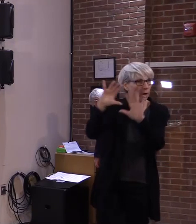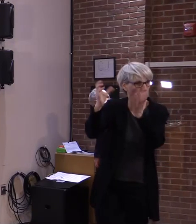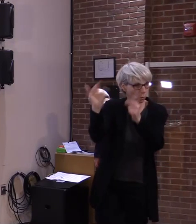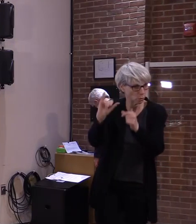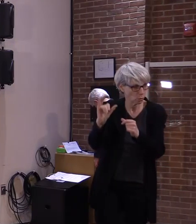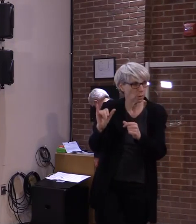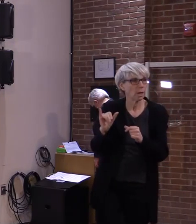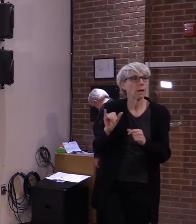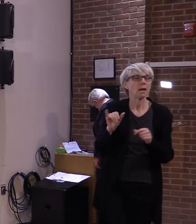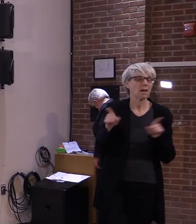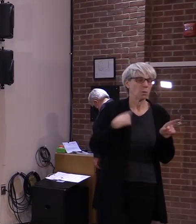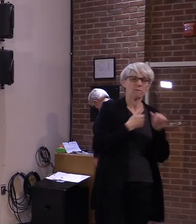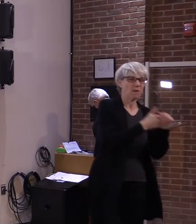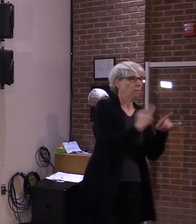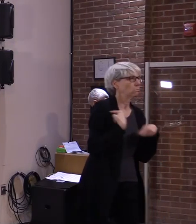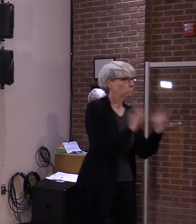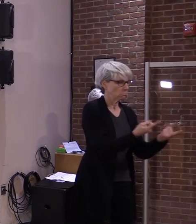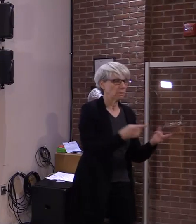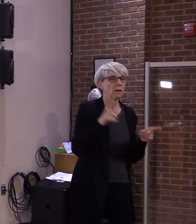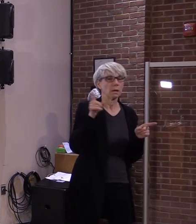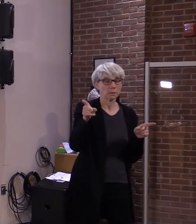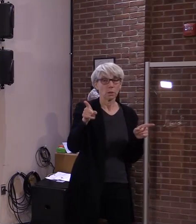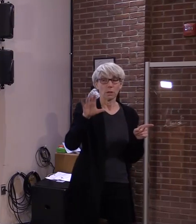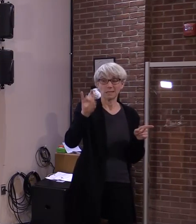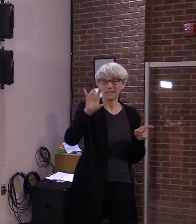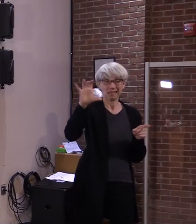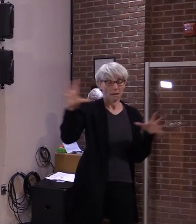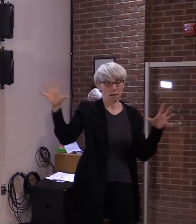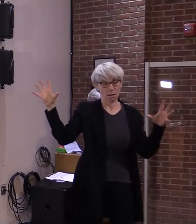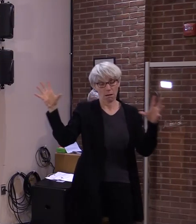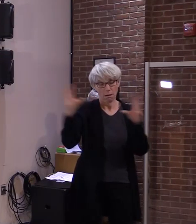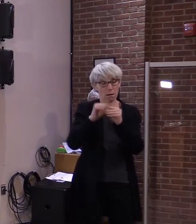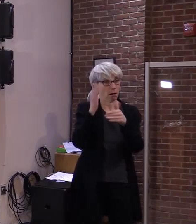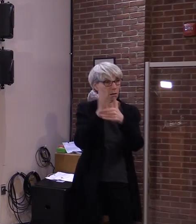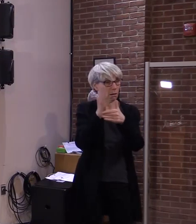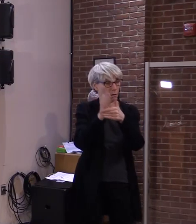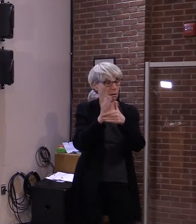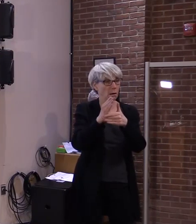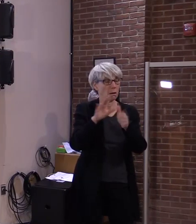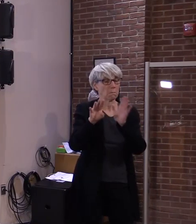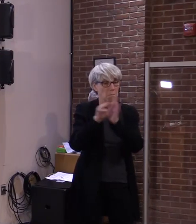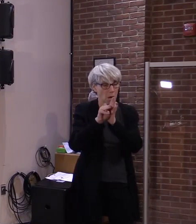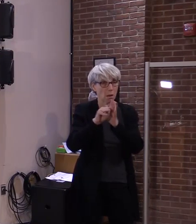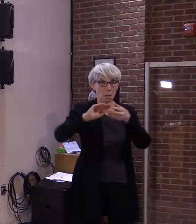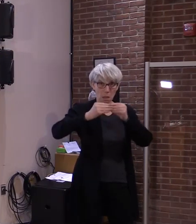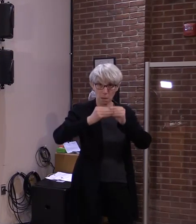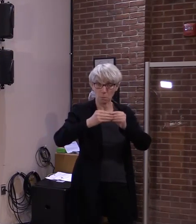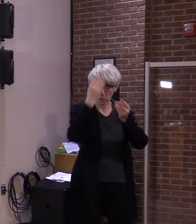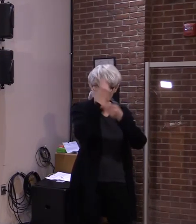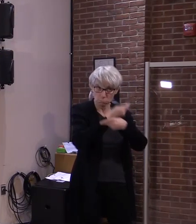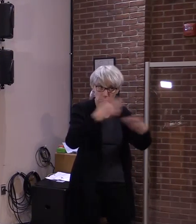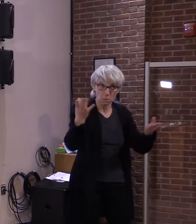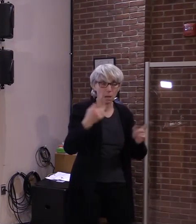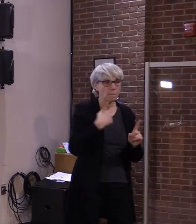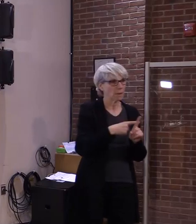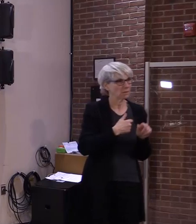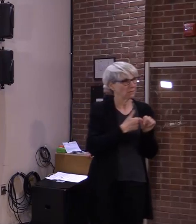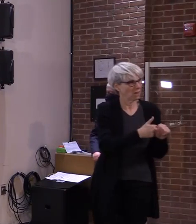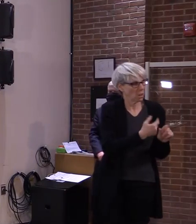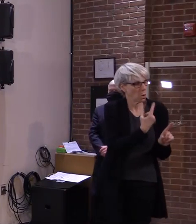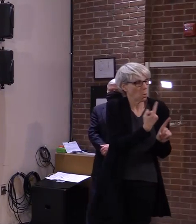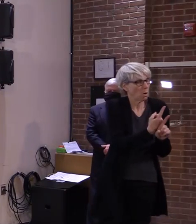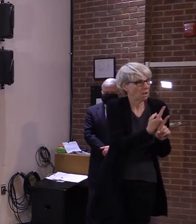an individual model for Vermont, and then the CDC aggregates them to create an ensemble model. Generally, the more